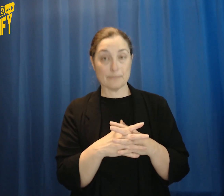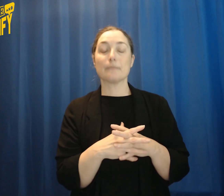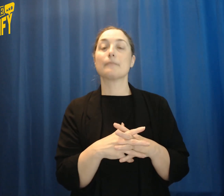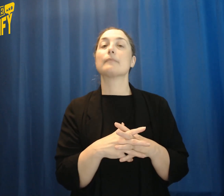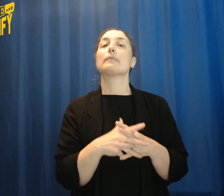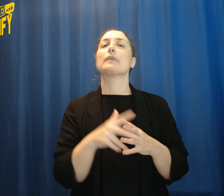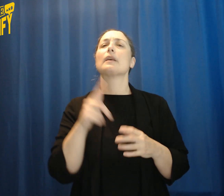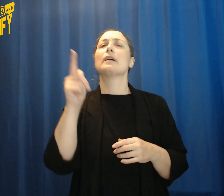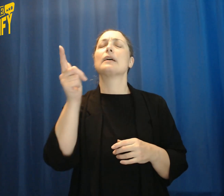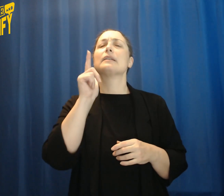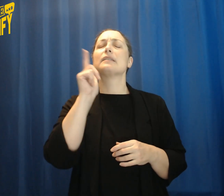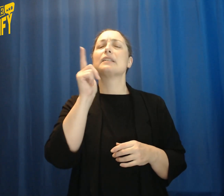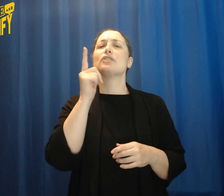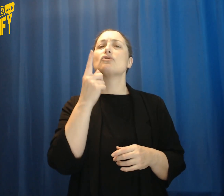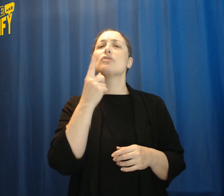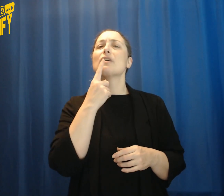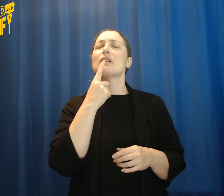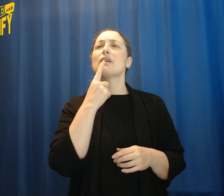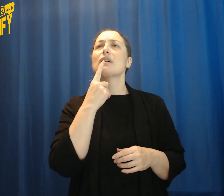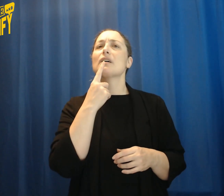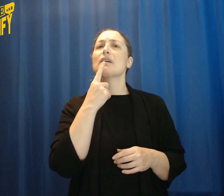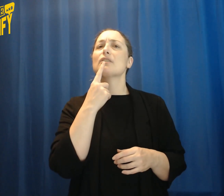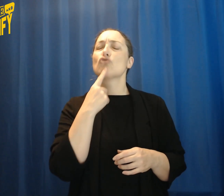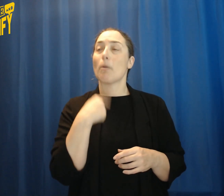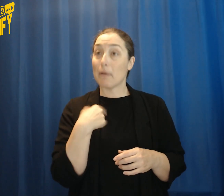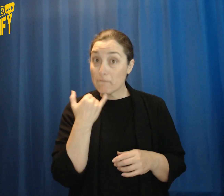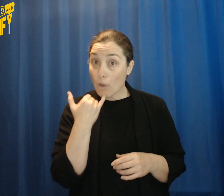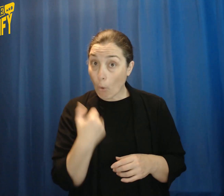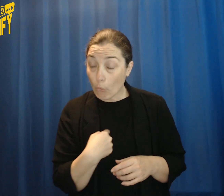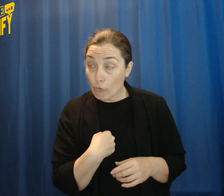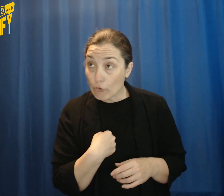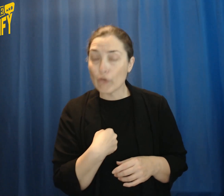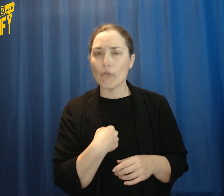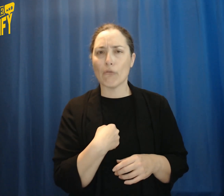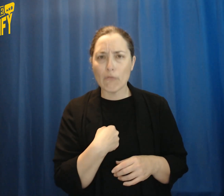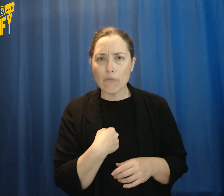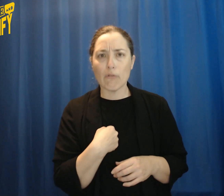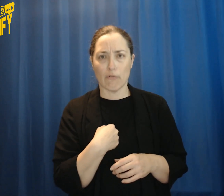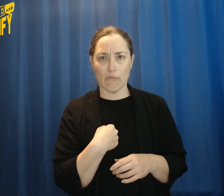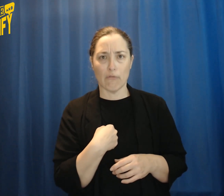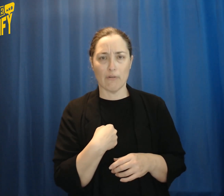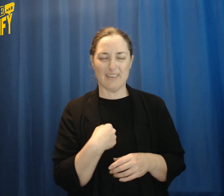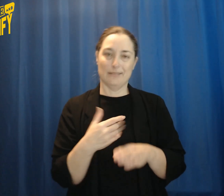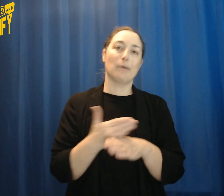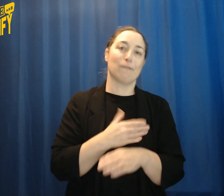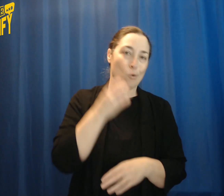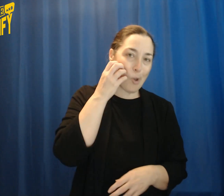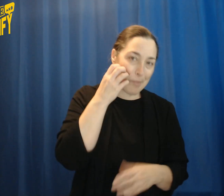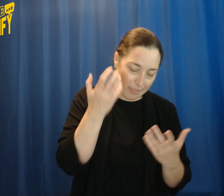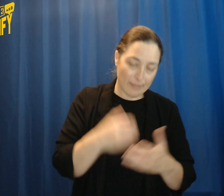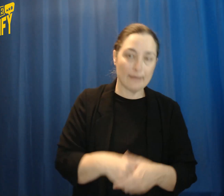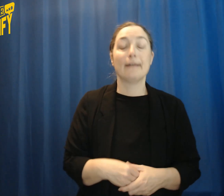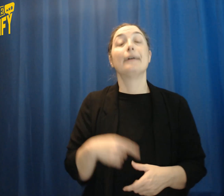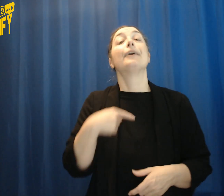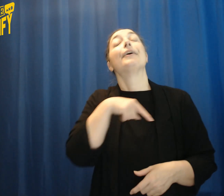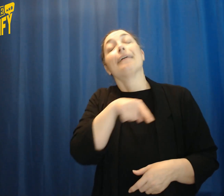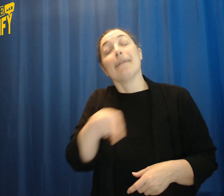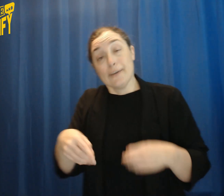says, oh, there's a phone call for you. This was before mobile phones. Anyway, so I go in the office, and